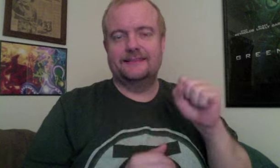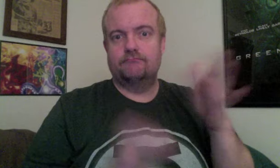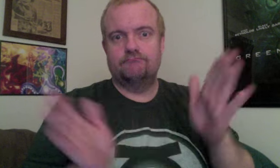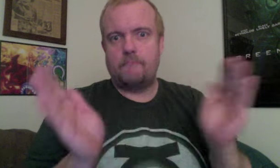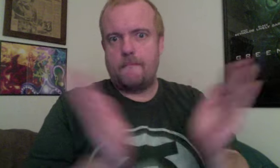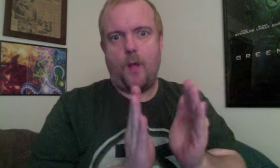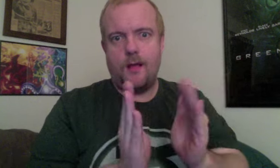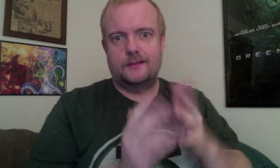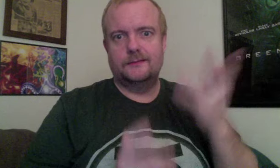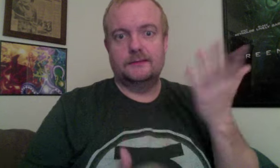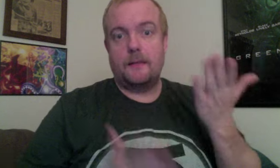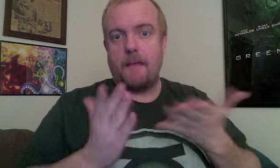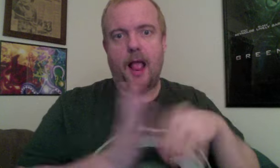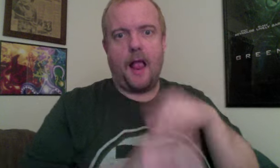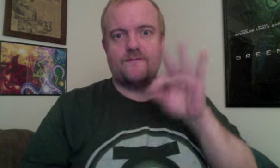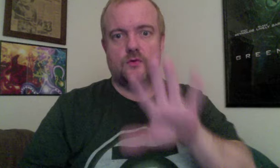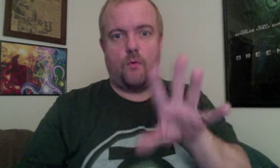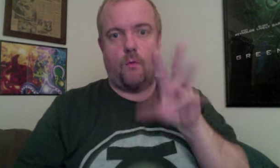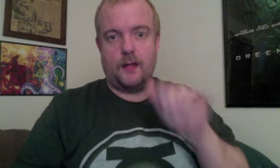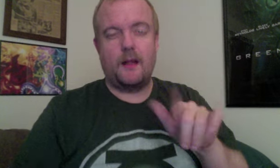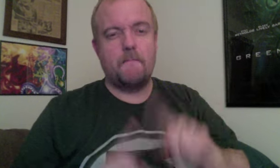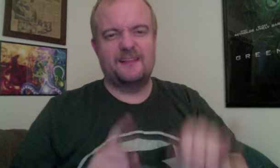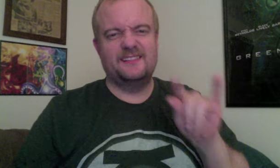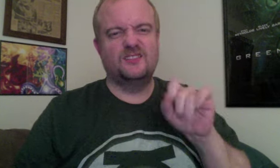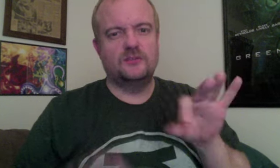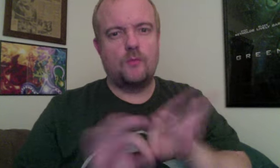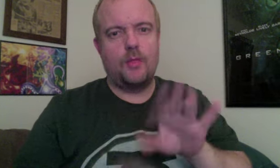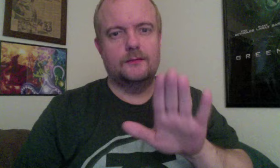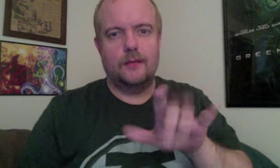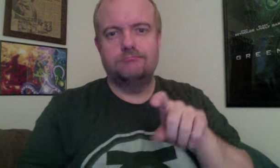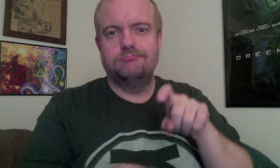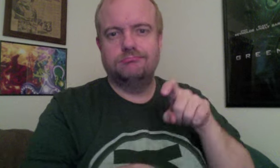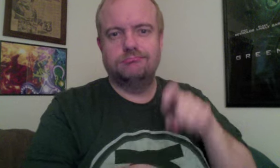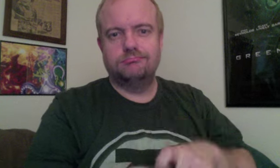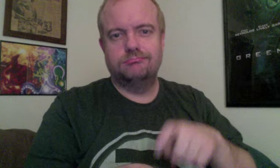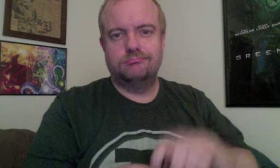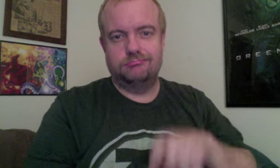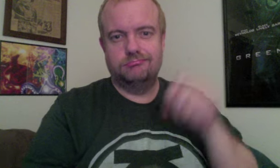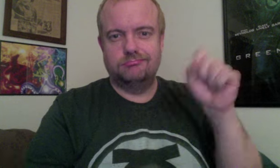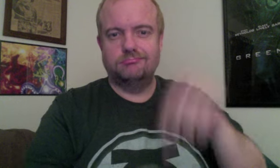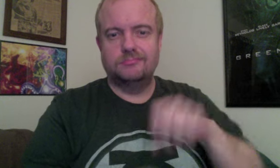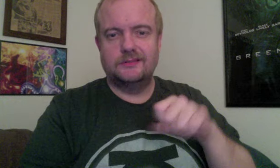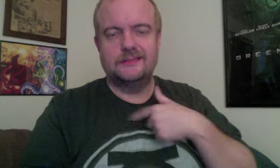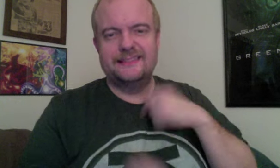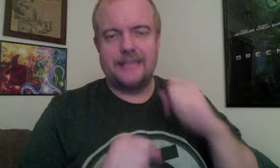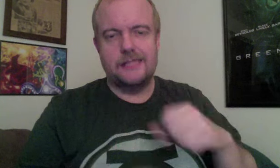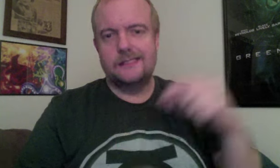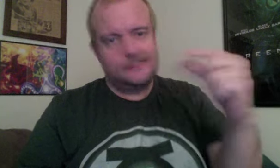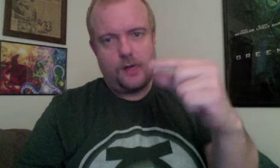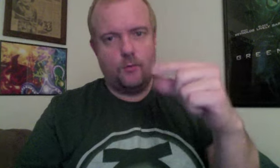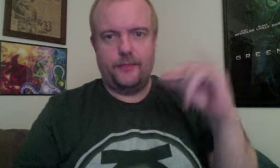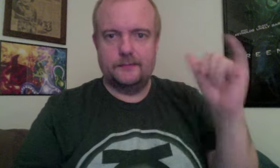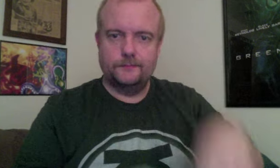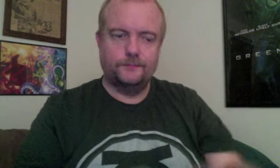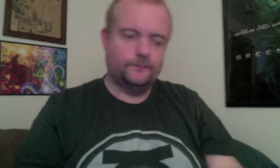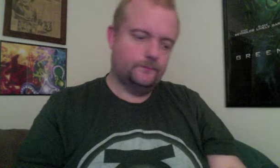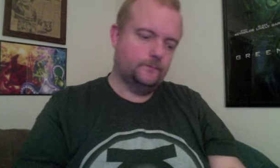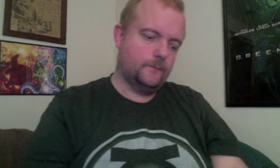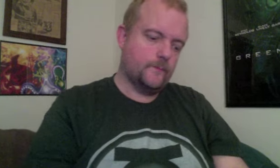And if you're not completely satisfied, simply return it for a full refund of the purchase price, no questions asked. And keep